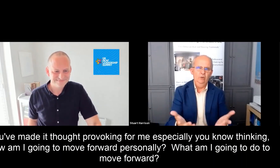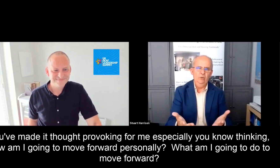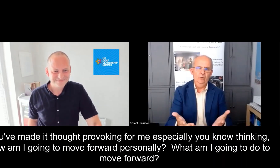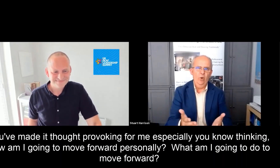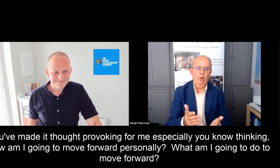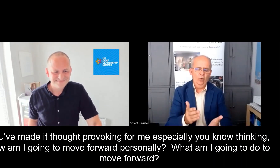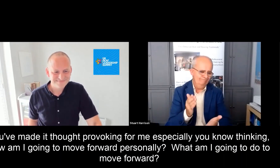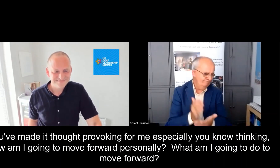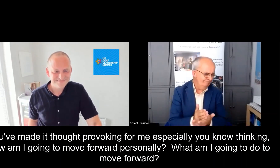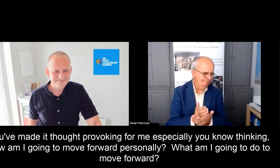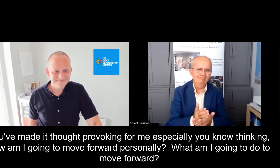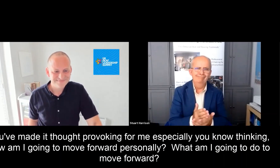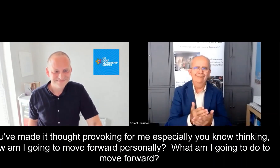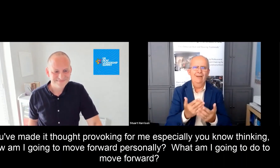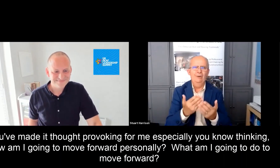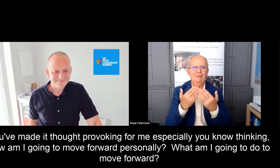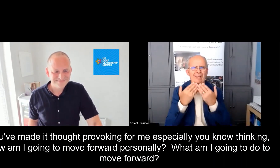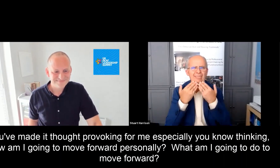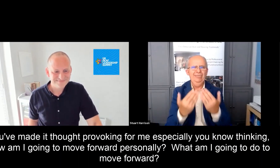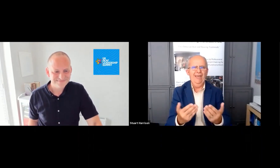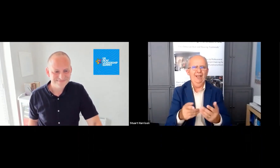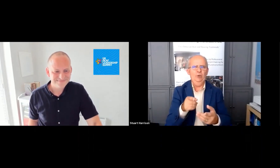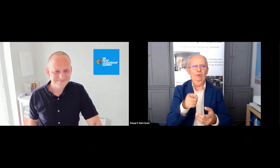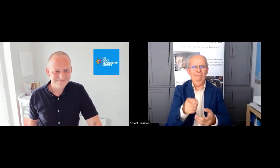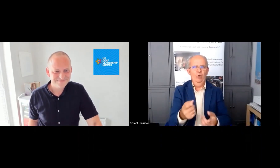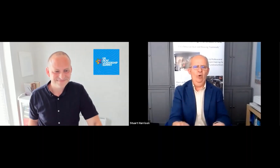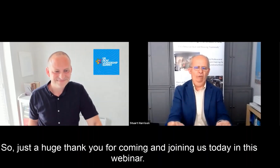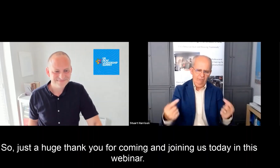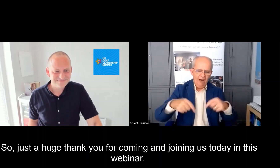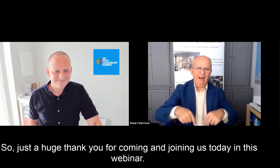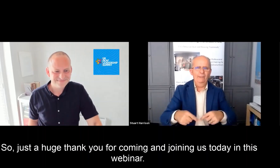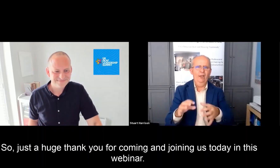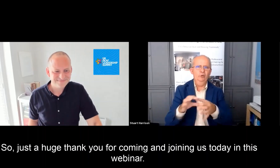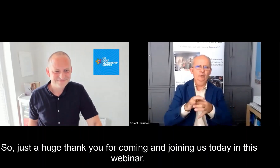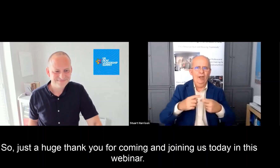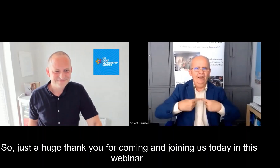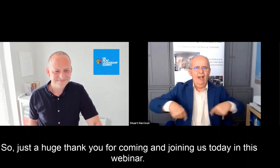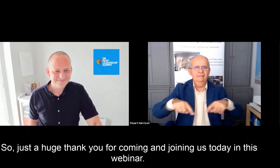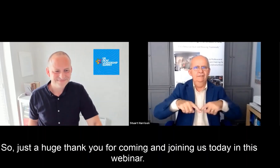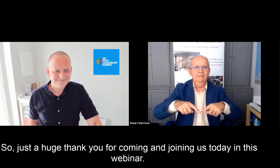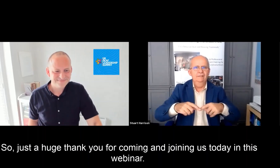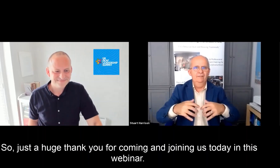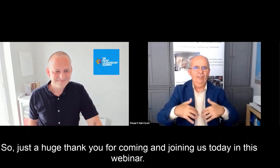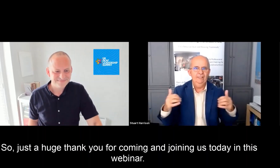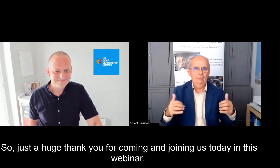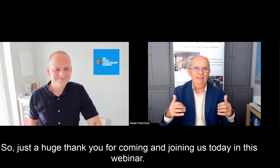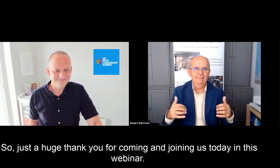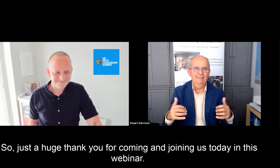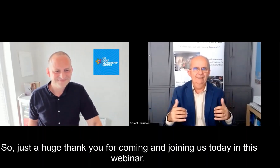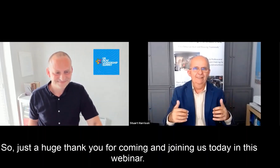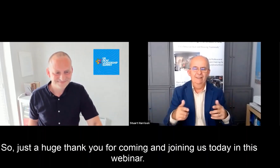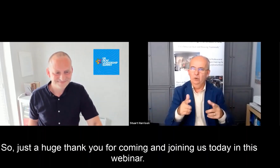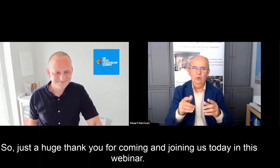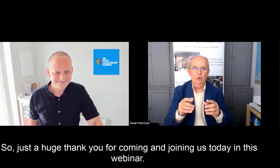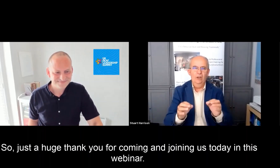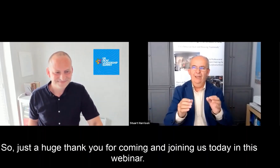personally? What am I going to do to move forward? So just a huge thank you for coming, joining us today in this